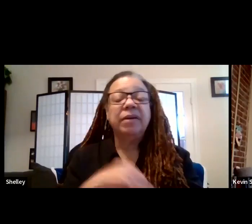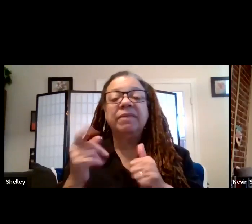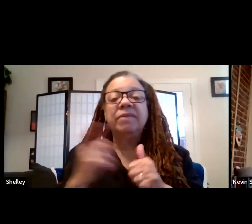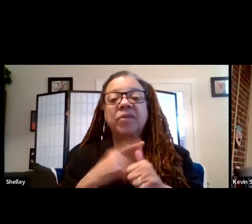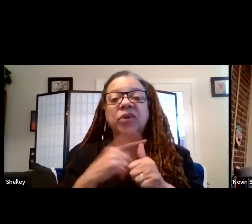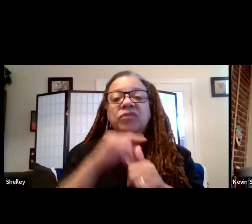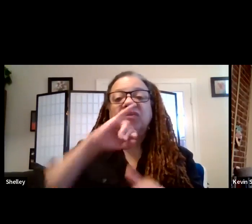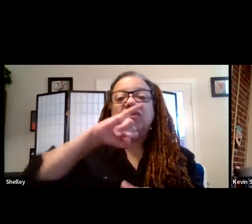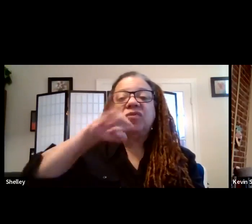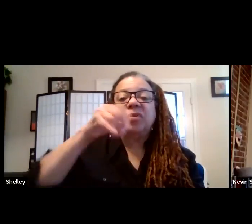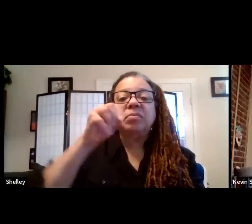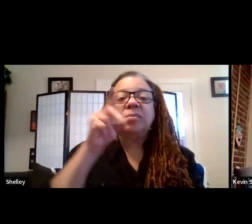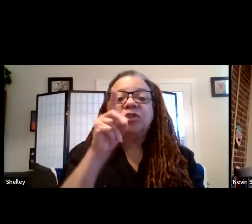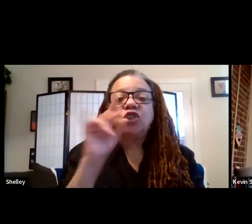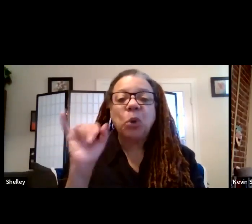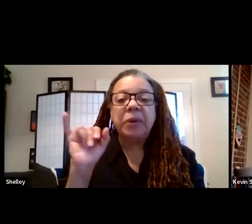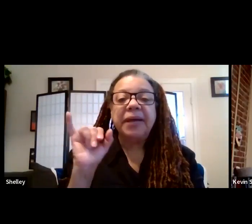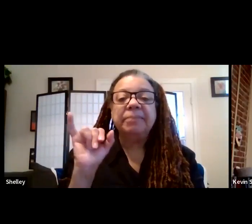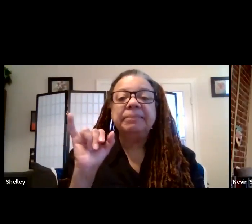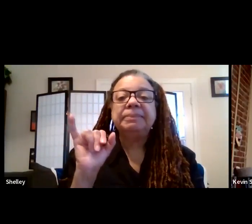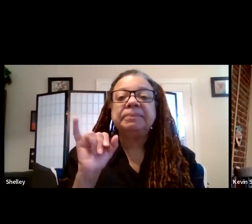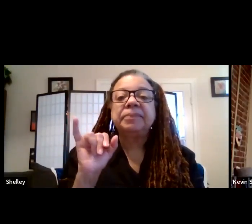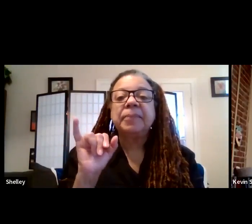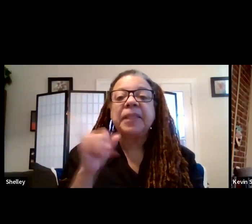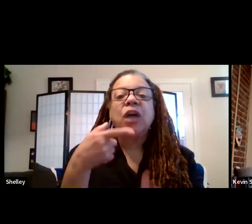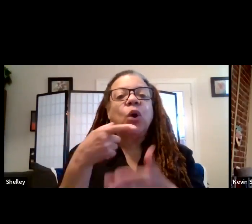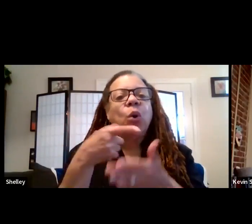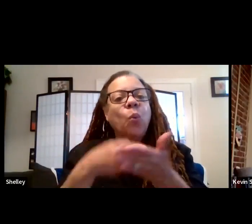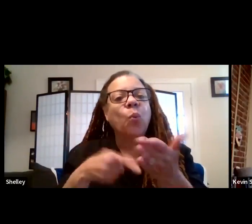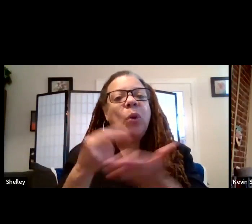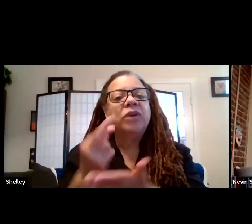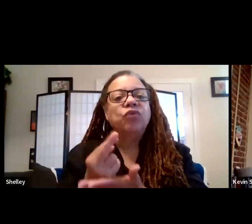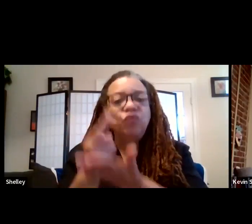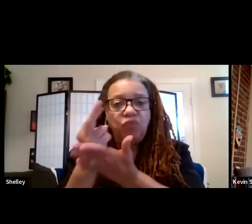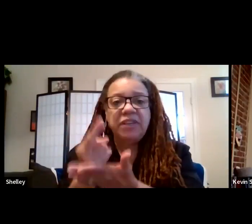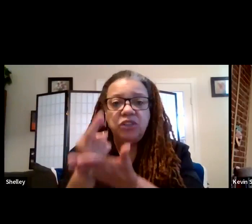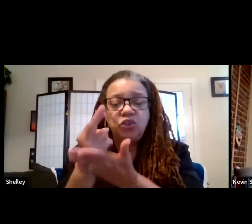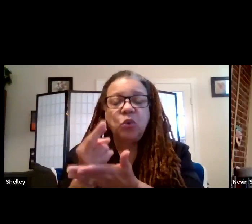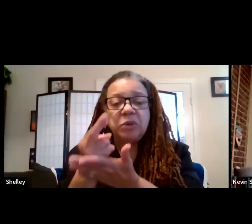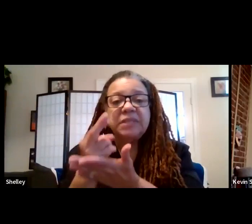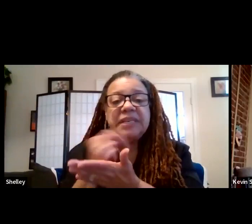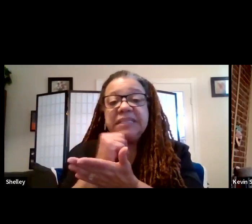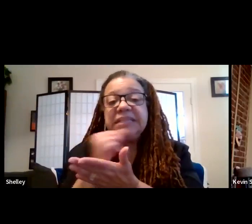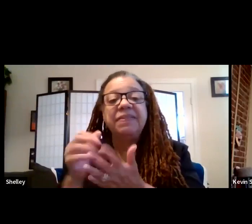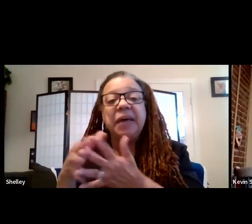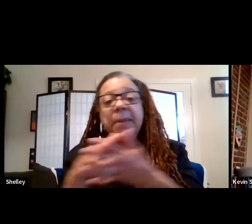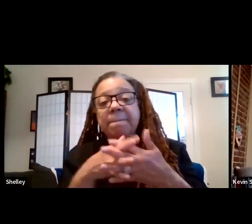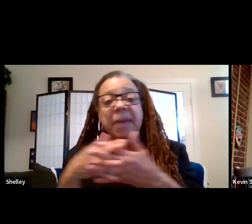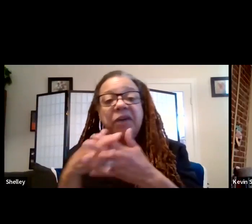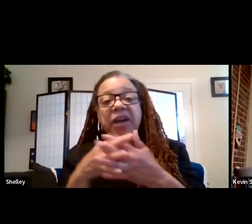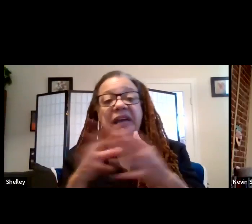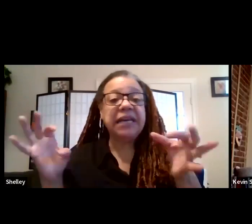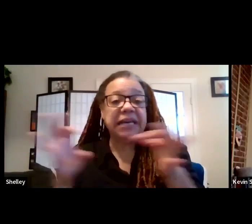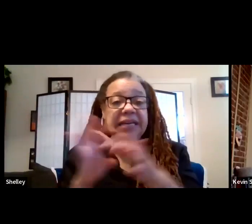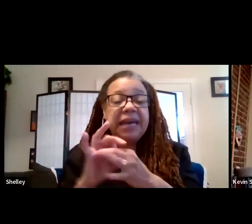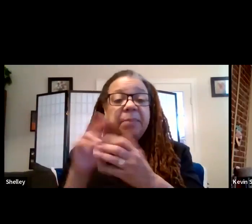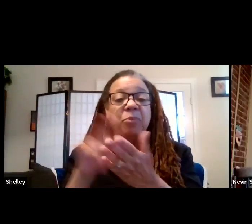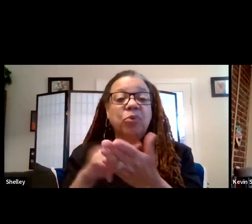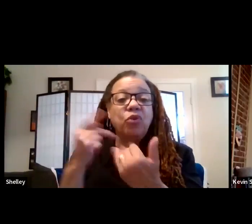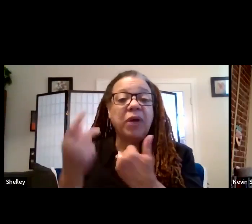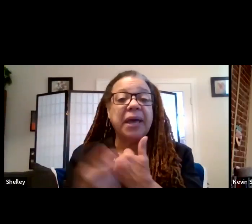from Jody Merriman, and she would like to know what resources aside from the American Connectivity Program are available for individuals